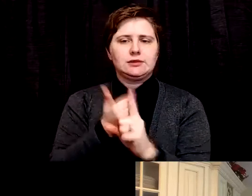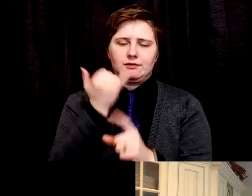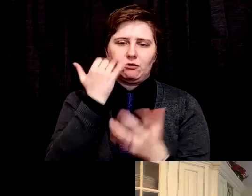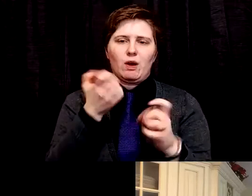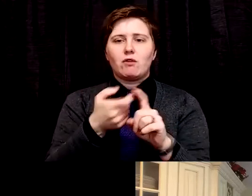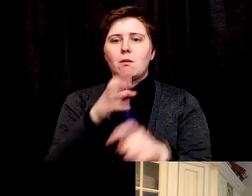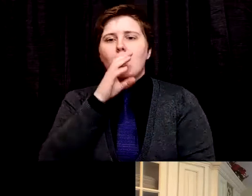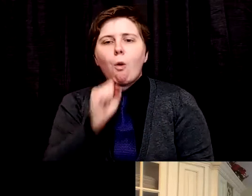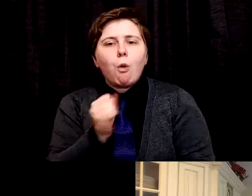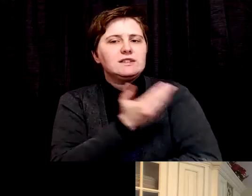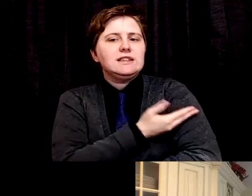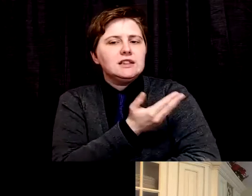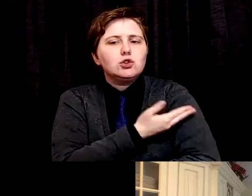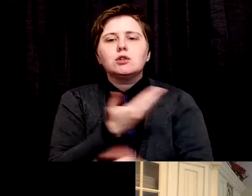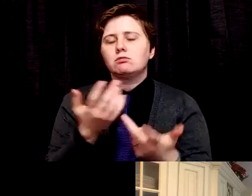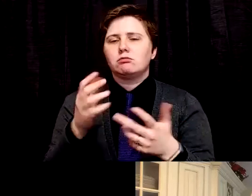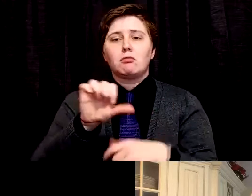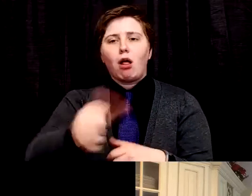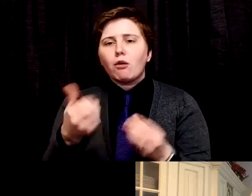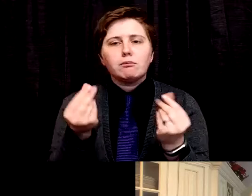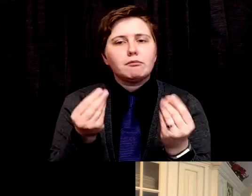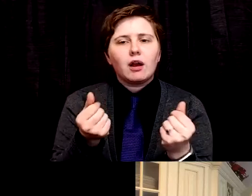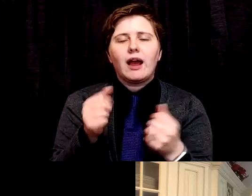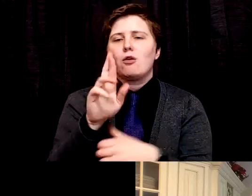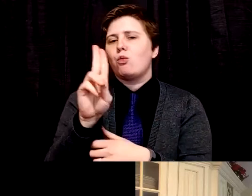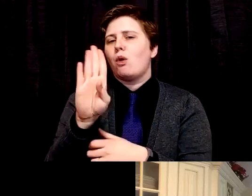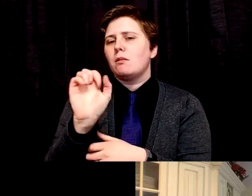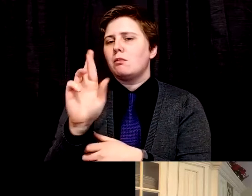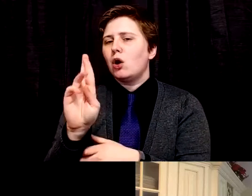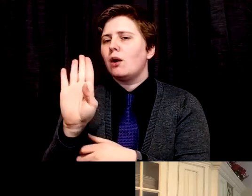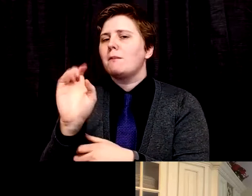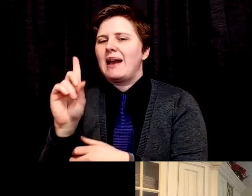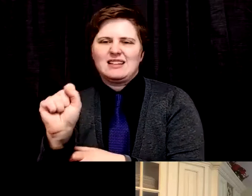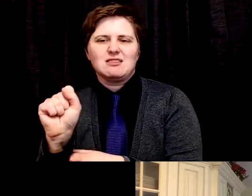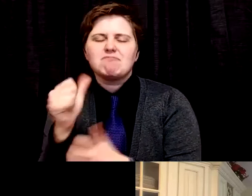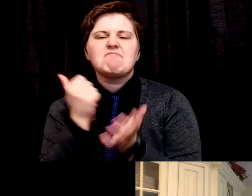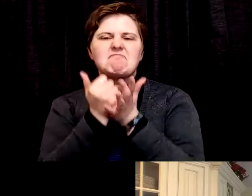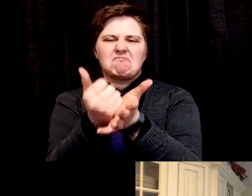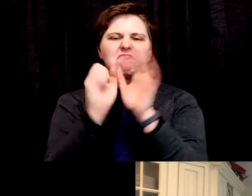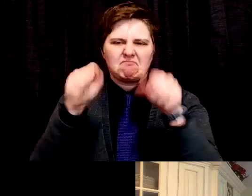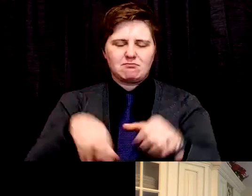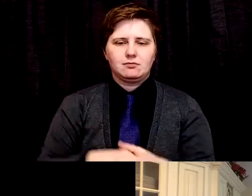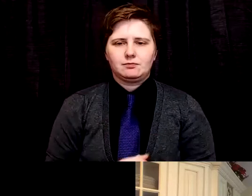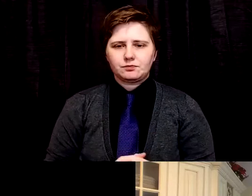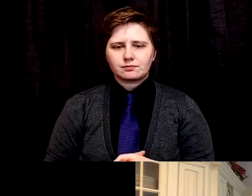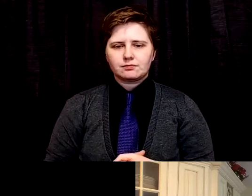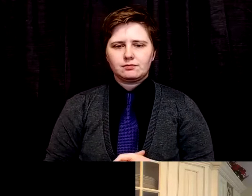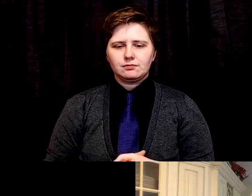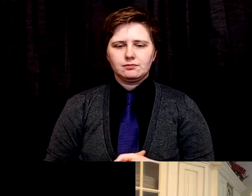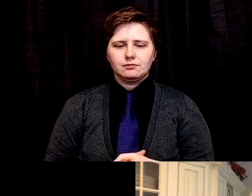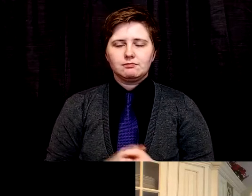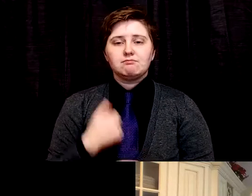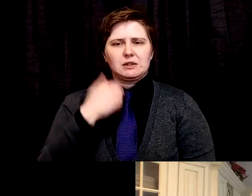old t-shirt or some other cloth, and a couple of rubber bands. So that will be very helpful. I know that we had talked about